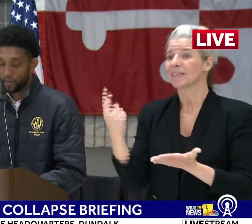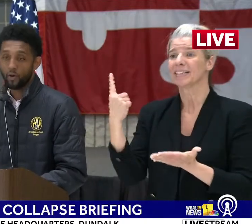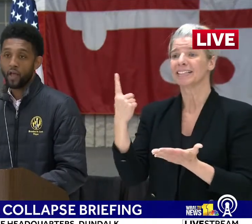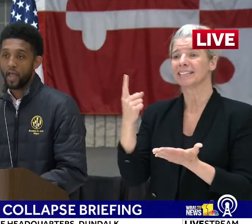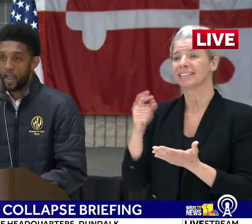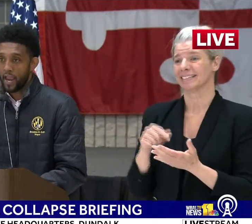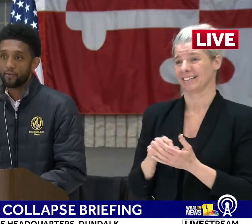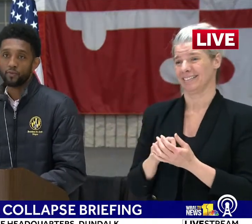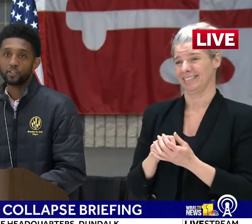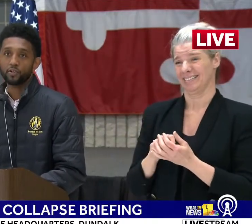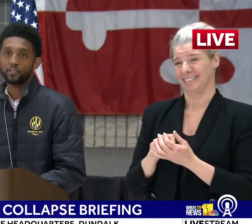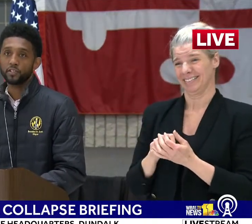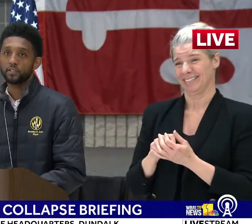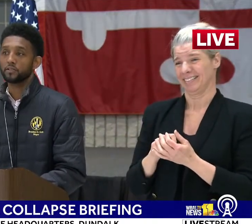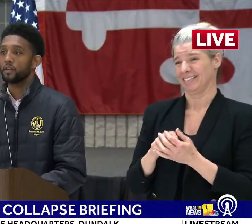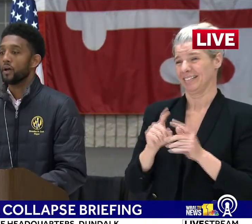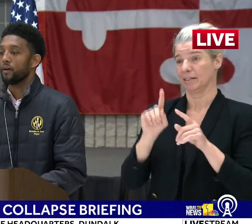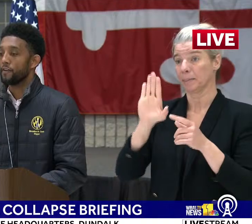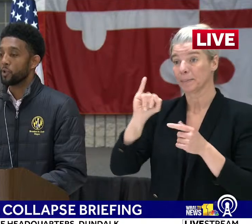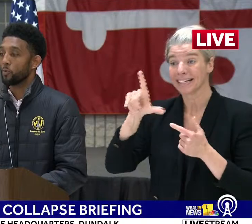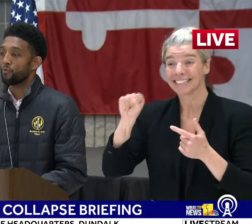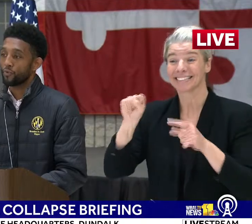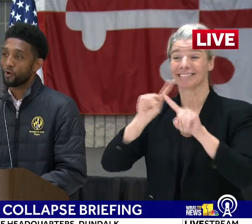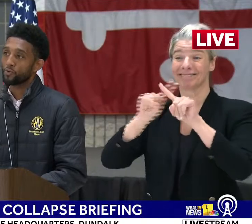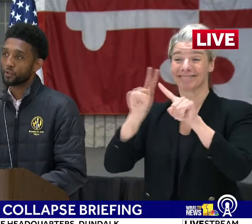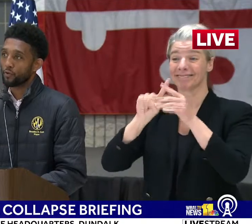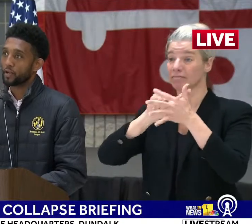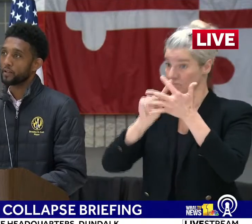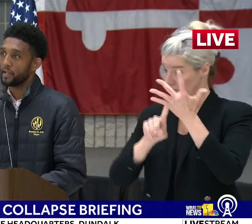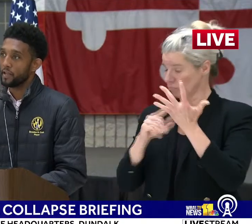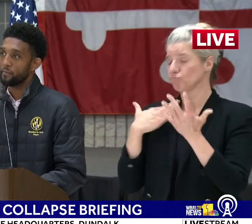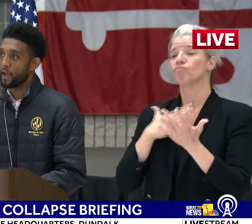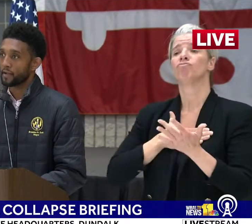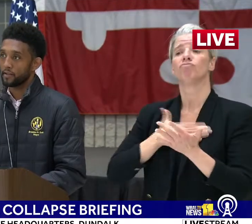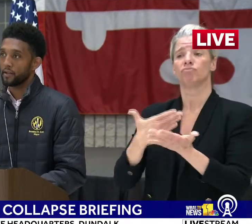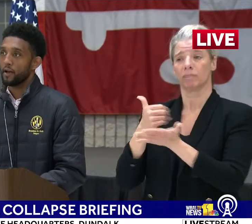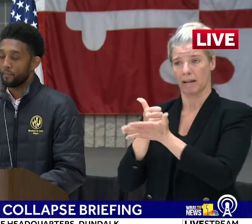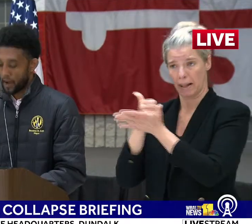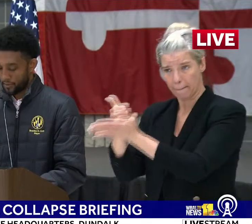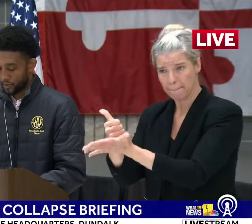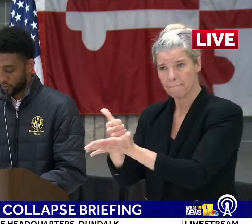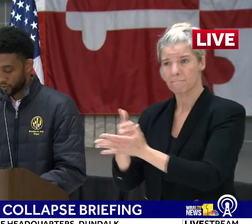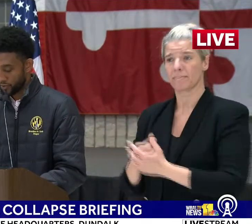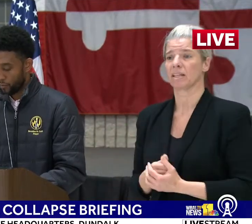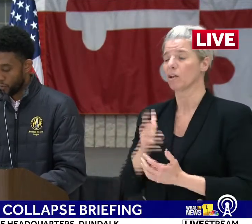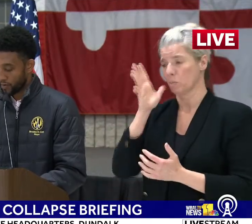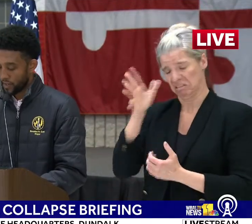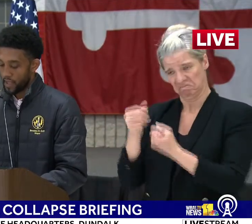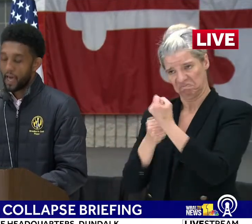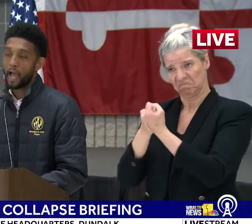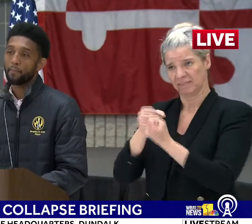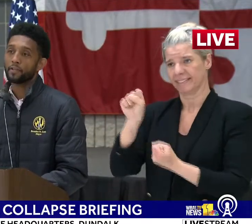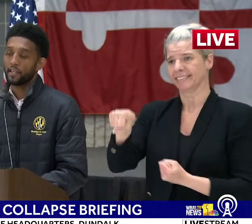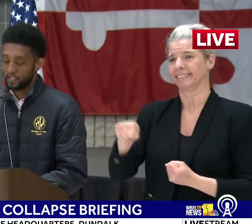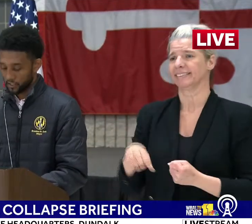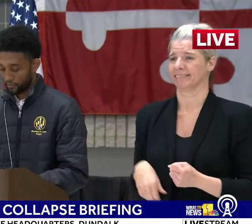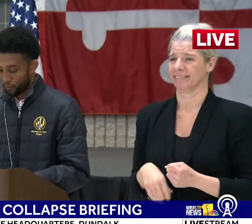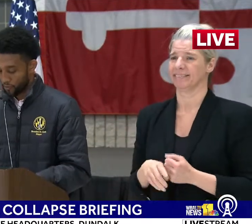bill, water bill, and rental assistance available for those directly impacted by the closure of the